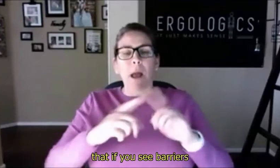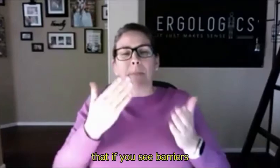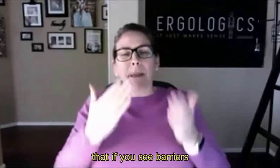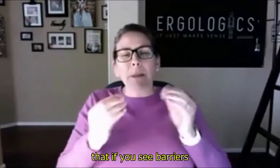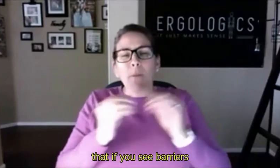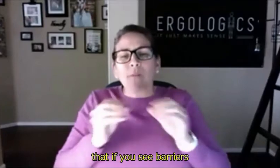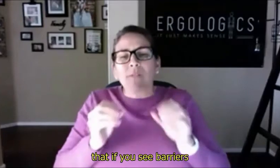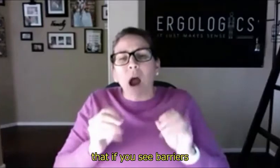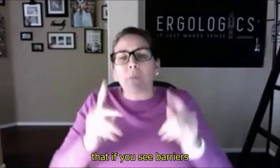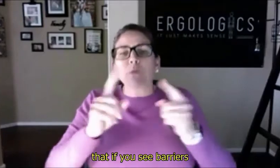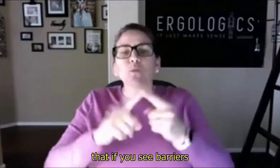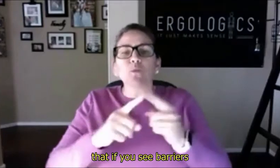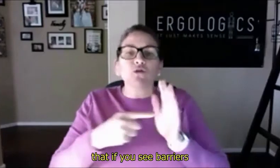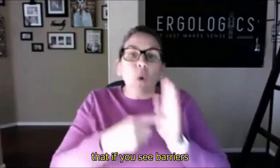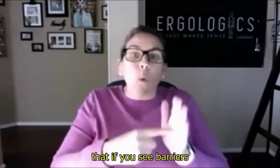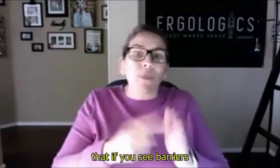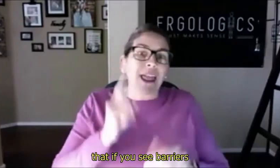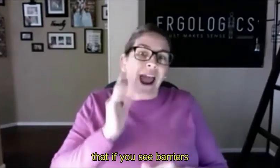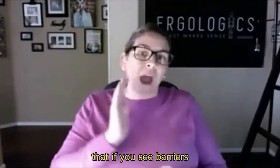you see